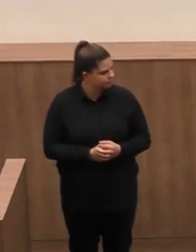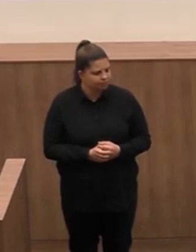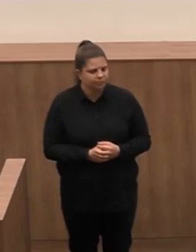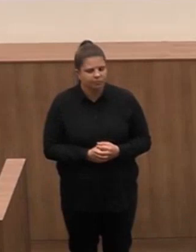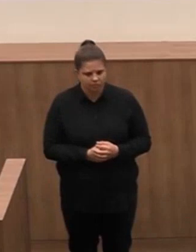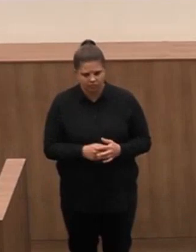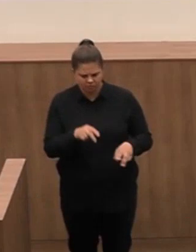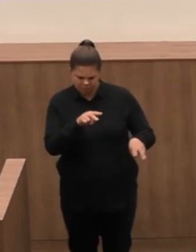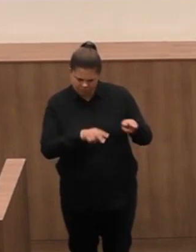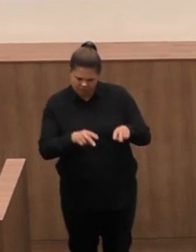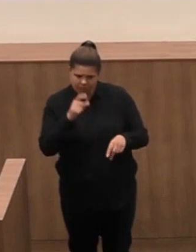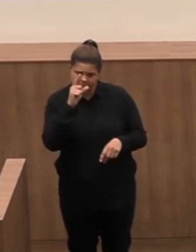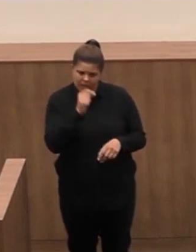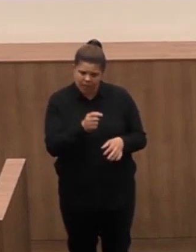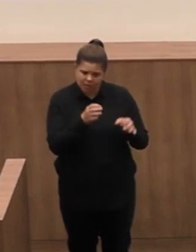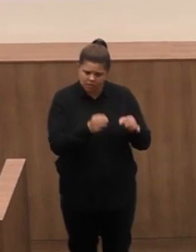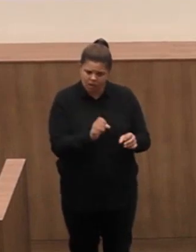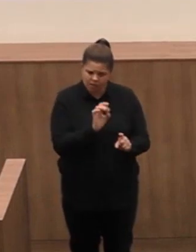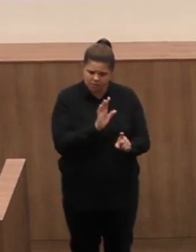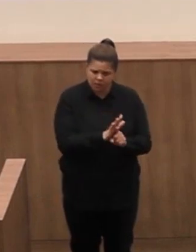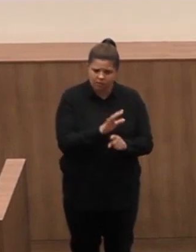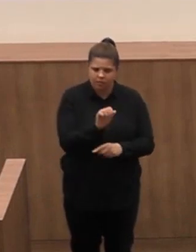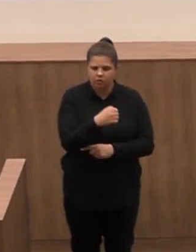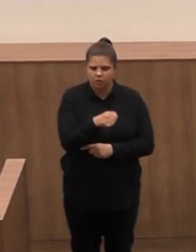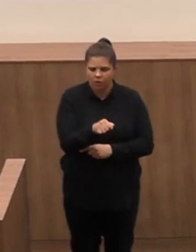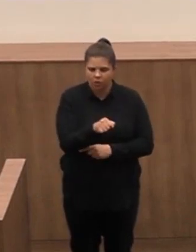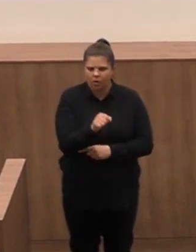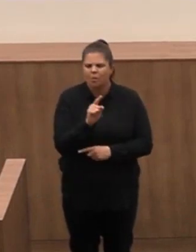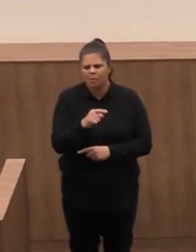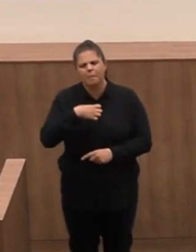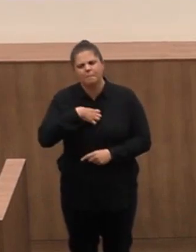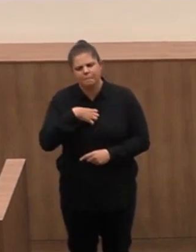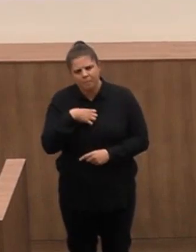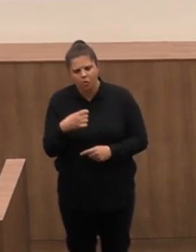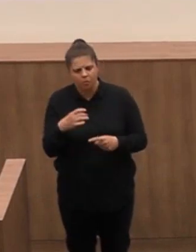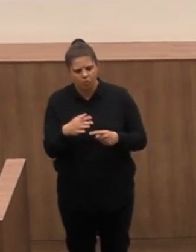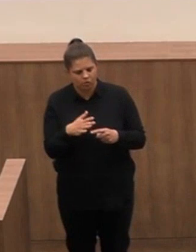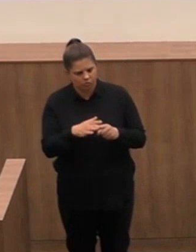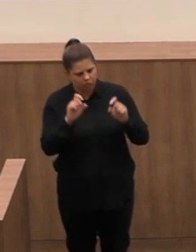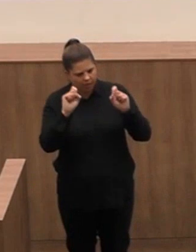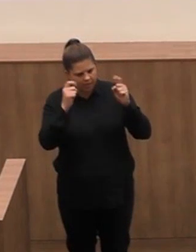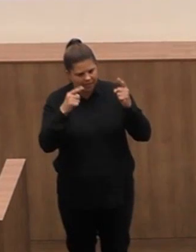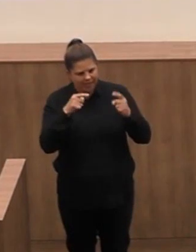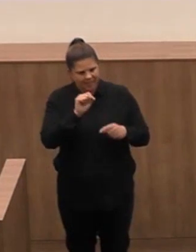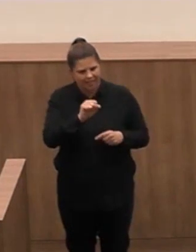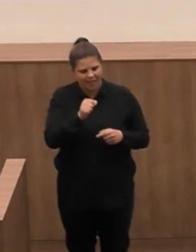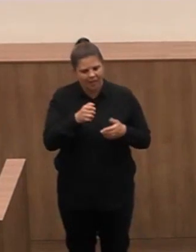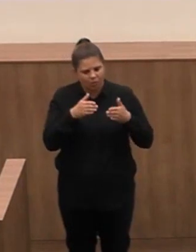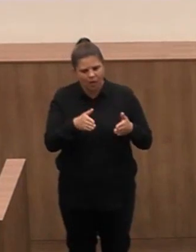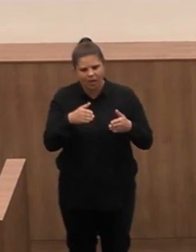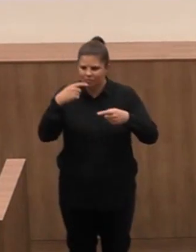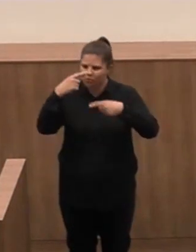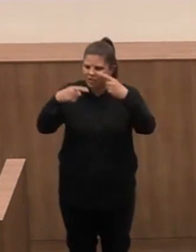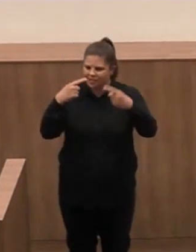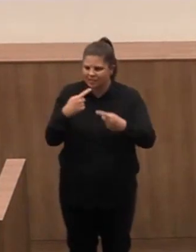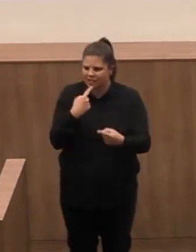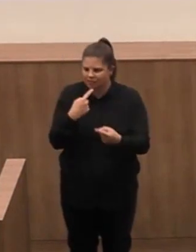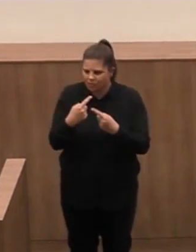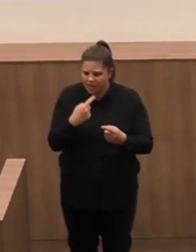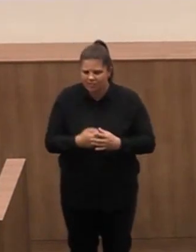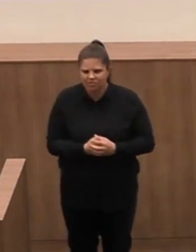should be a small part of our role. It should also be about understanding how someone processes information, what they understand,